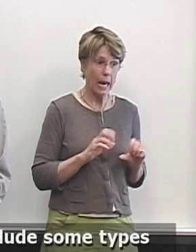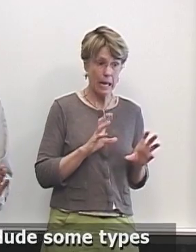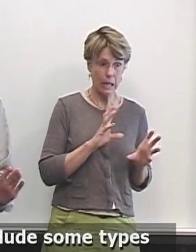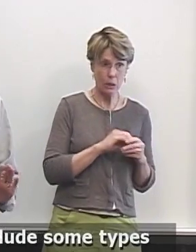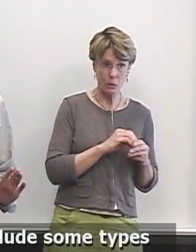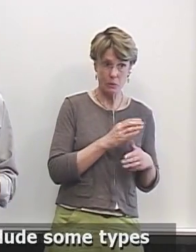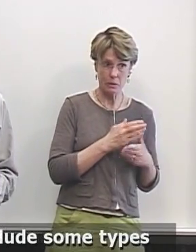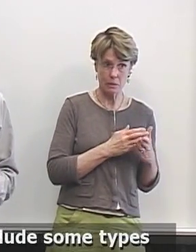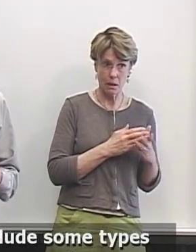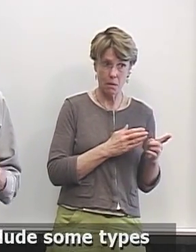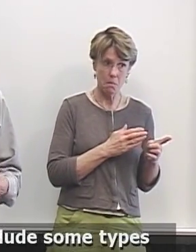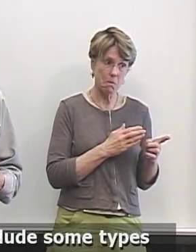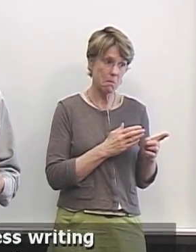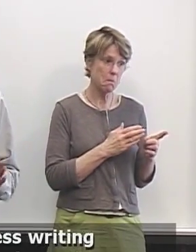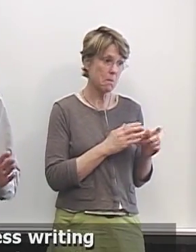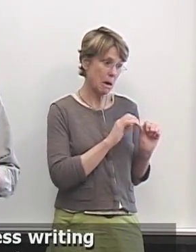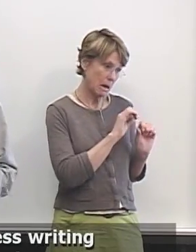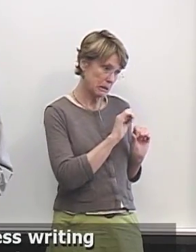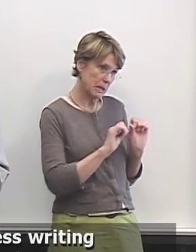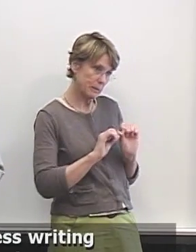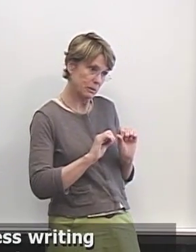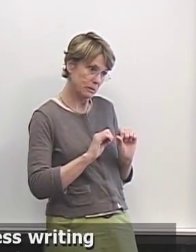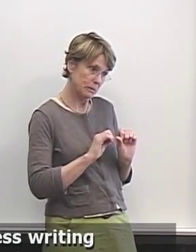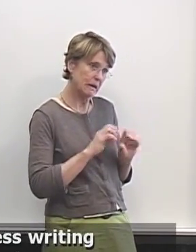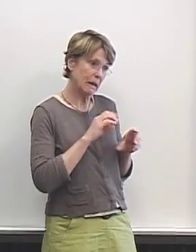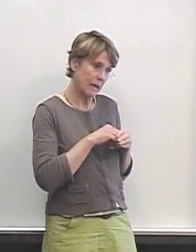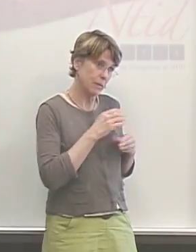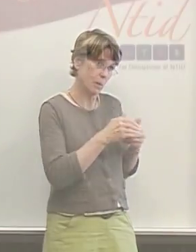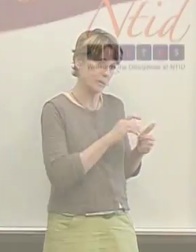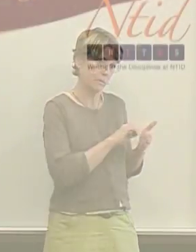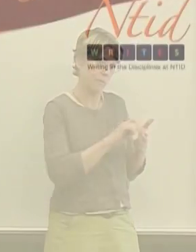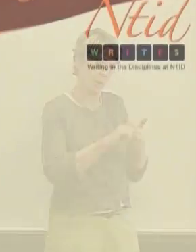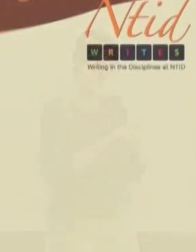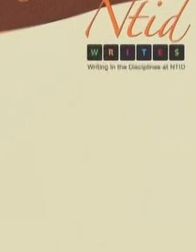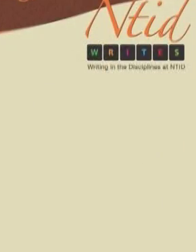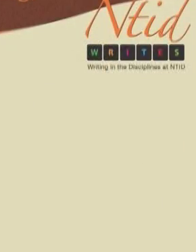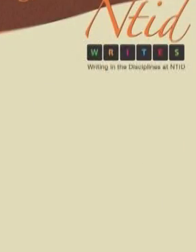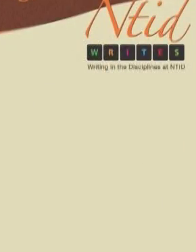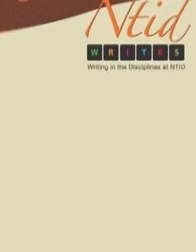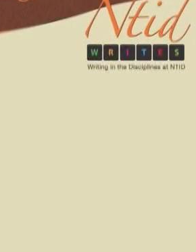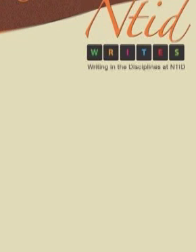some types of assessment in process writing if you choose.